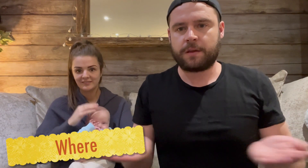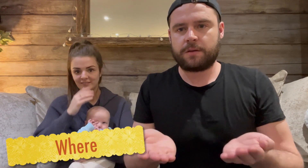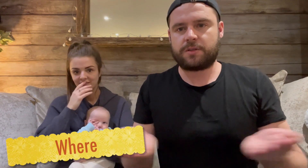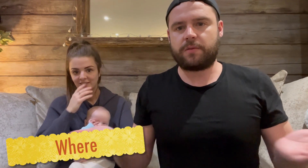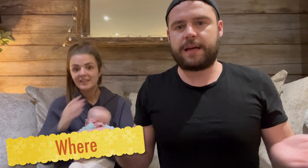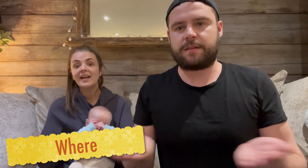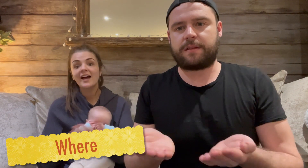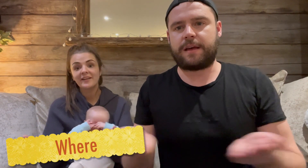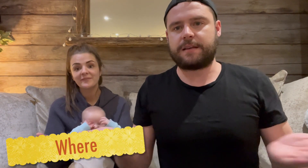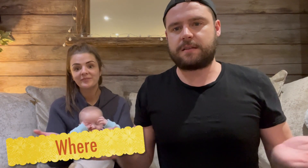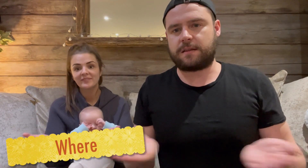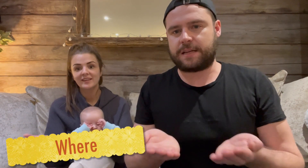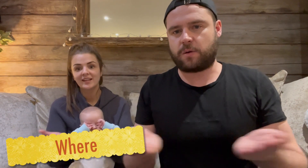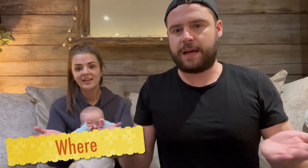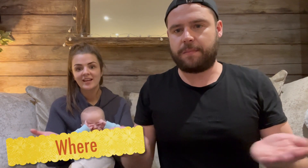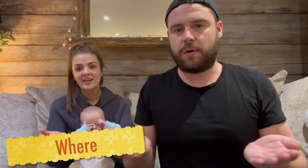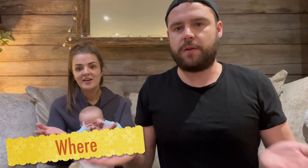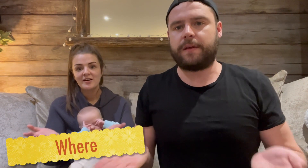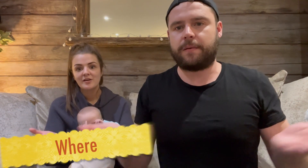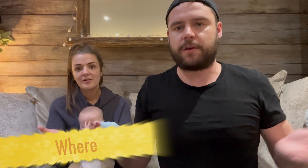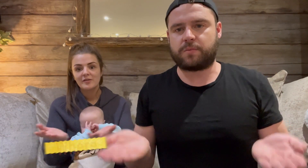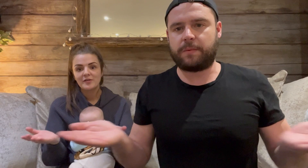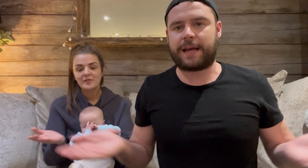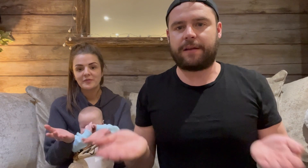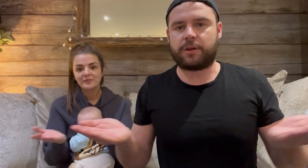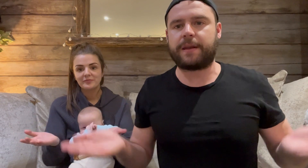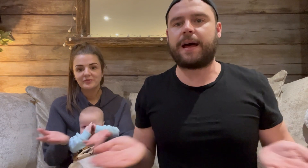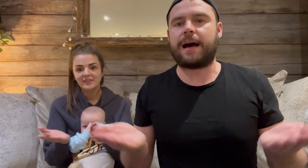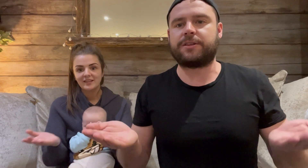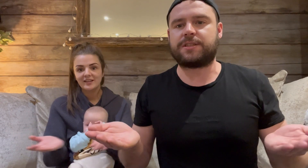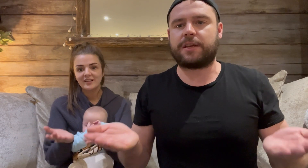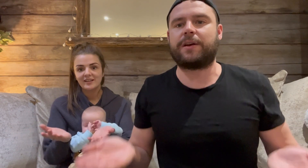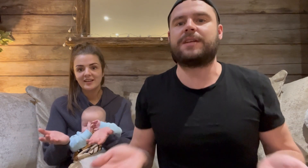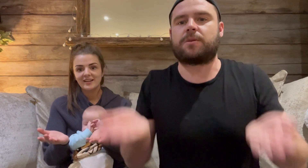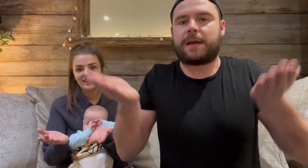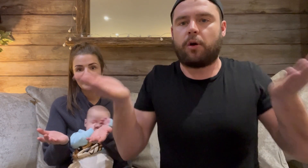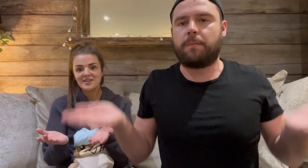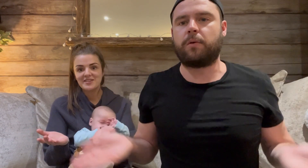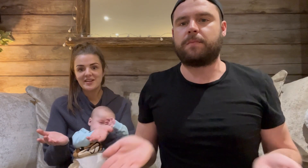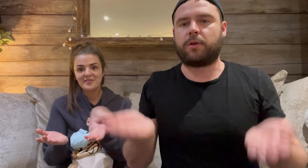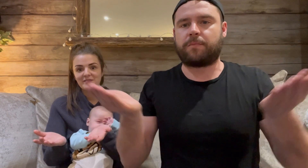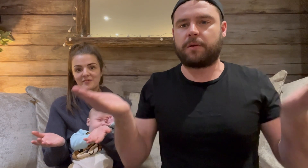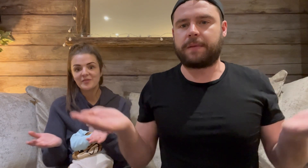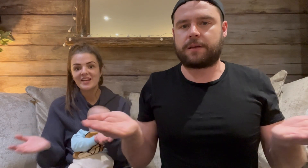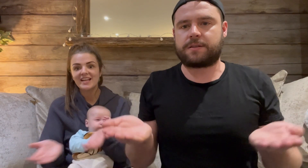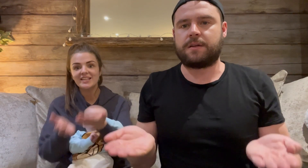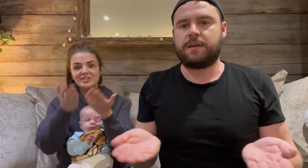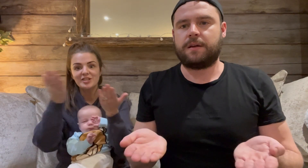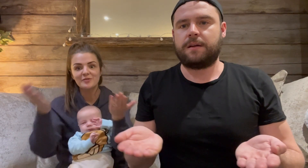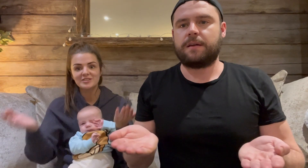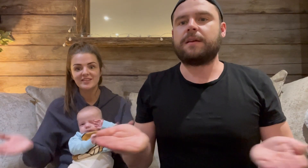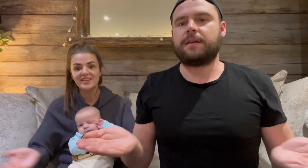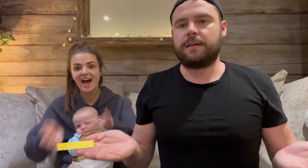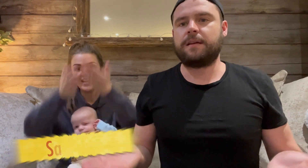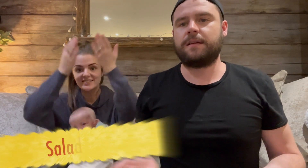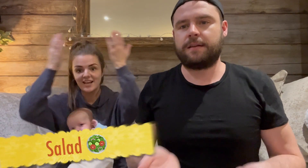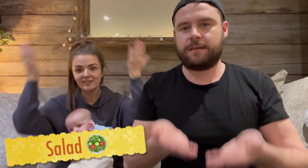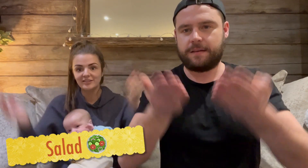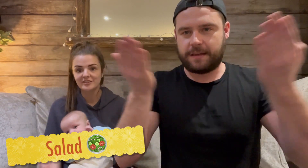So that's quite important, that because we were kind of doing that, and she said no, it needs to be upward movement. But then I did it too much, and that is salad. Yeah. So it was